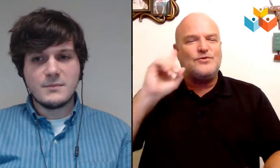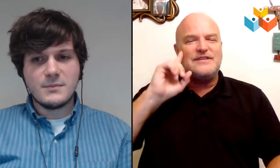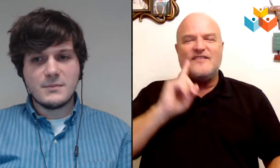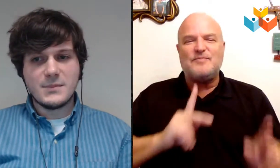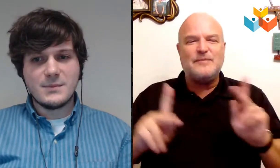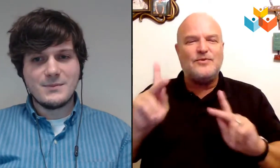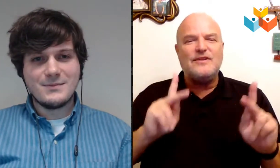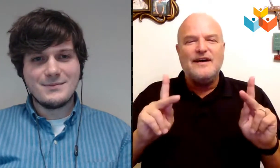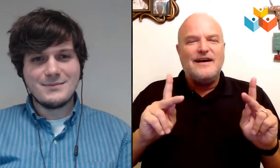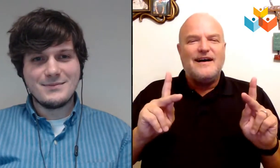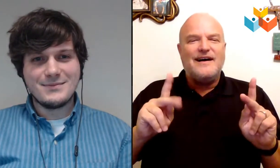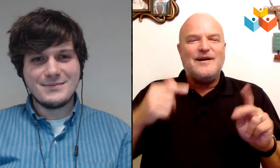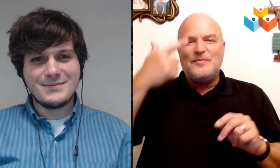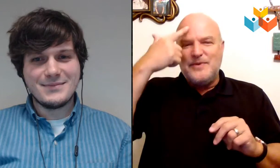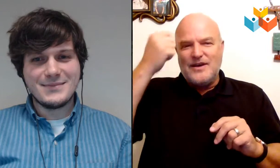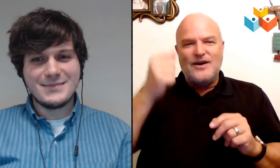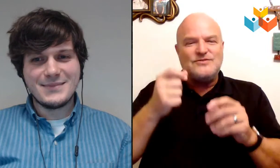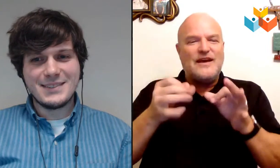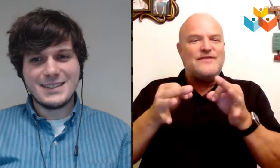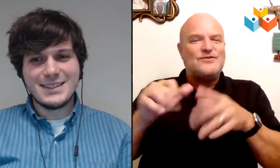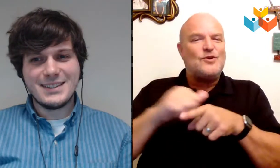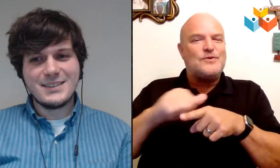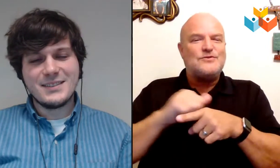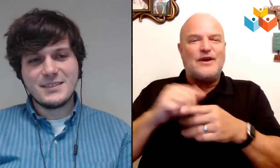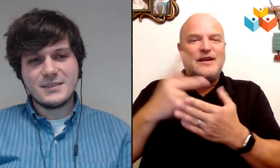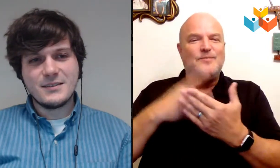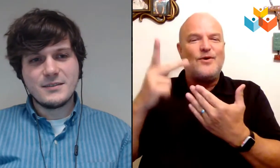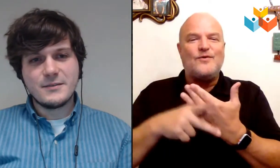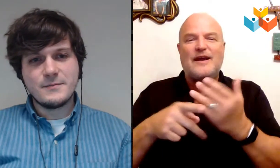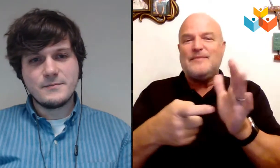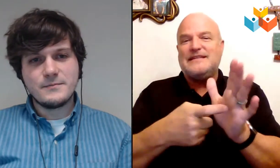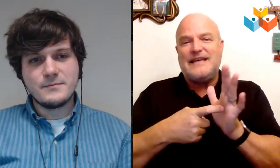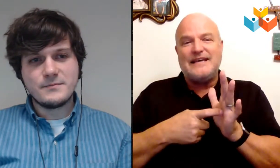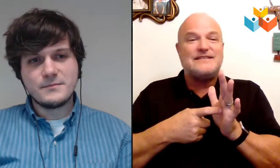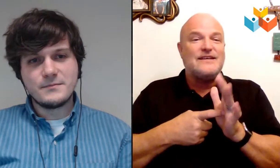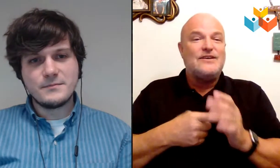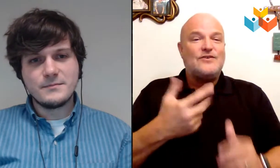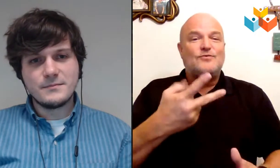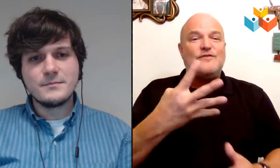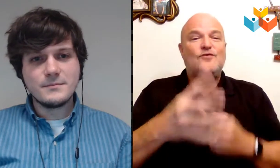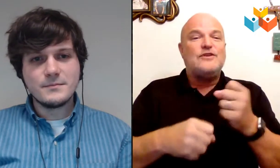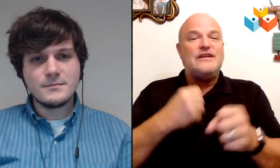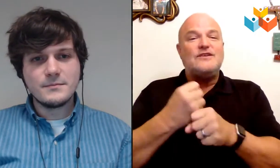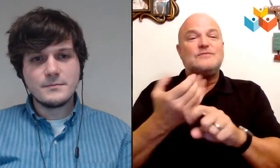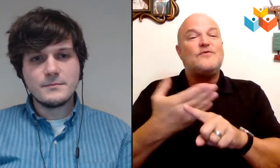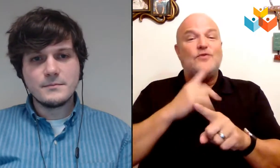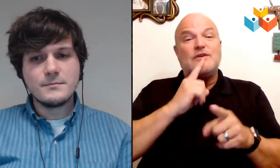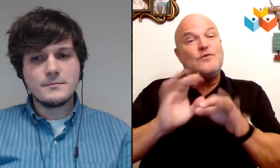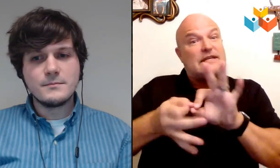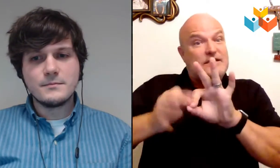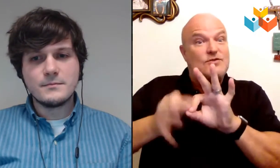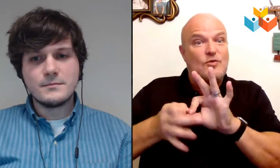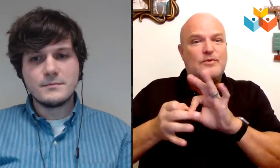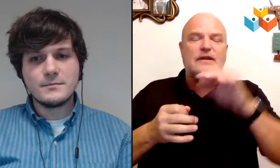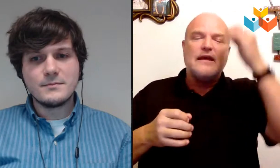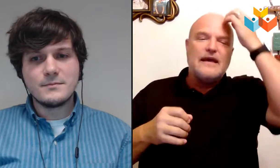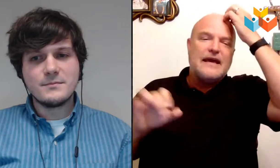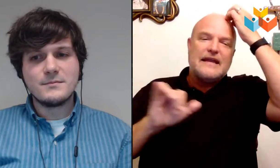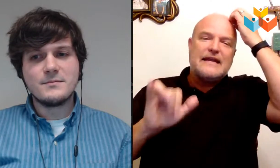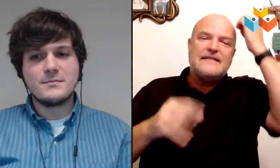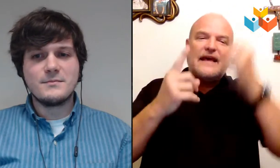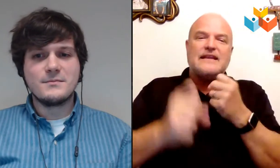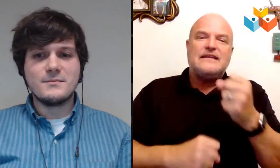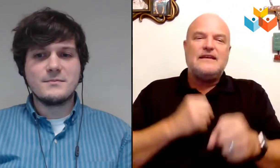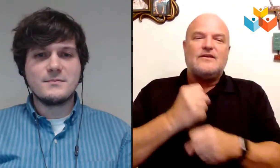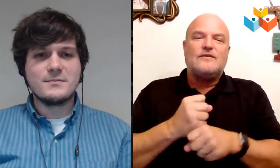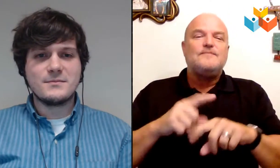those poor deaf people, because you have the interpreter training program that takes 3 or 4 years before you can really interpret,